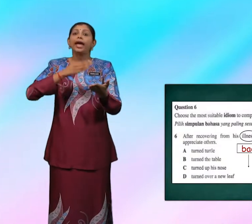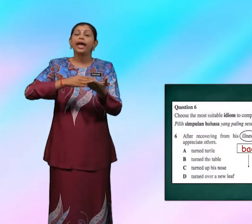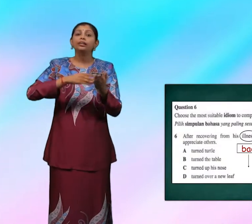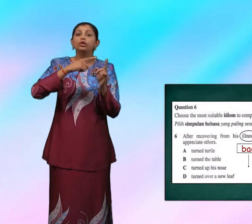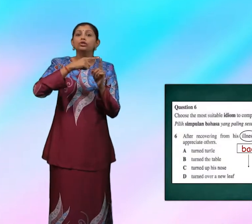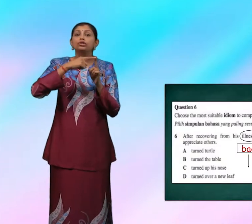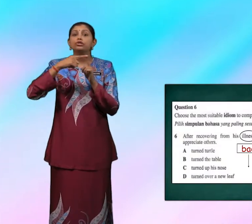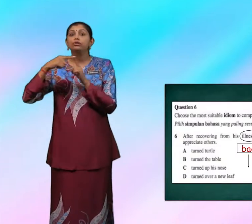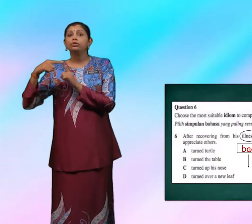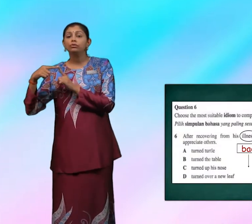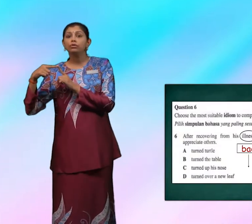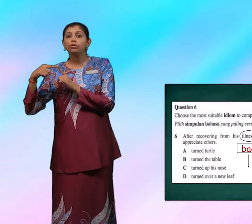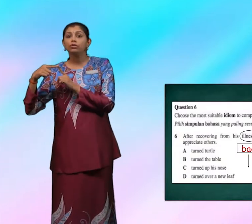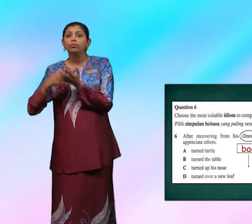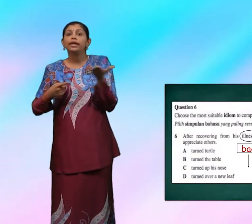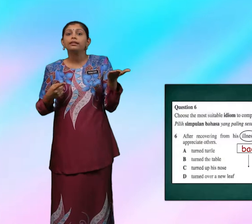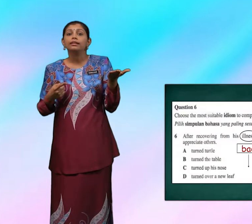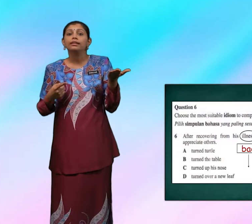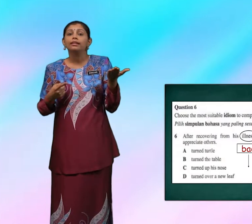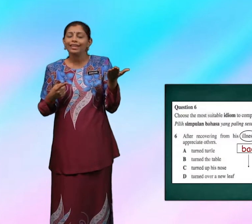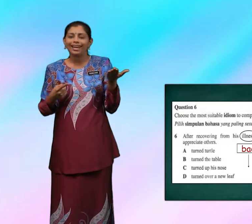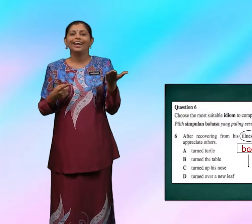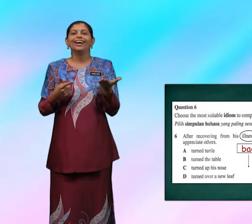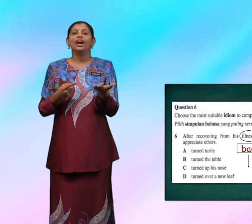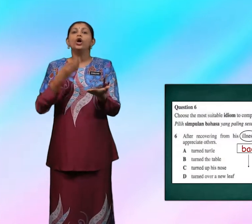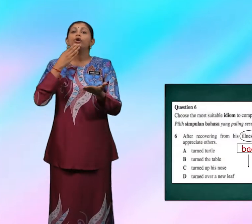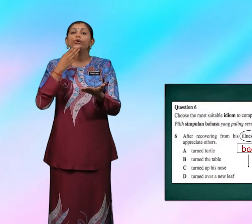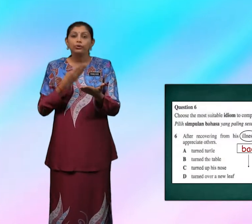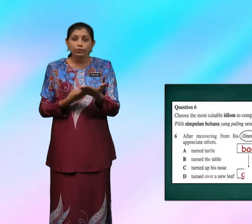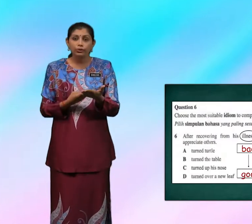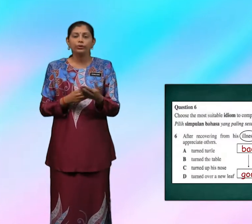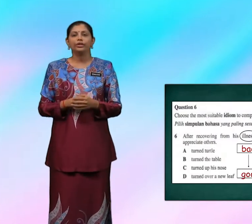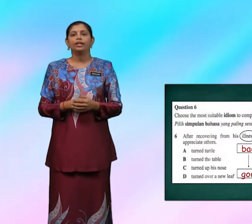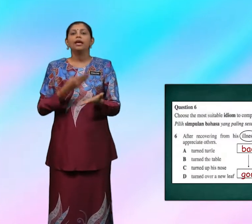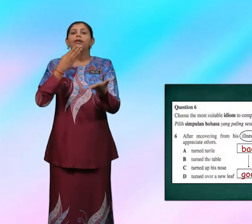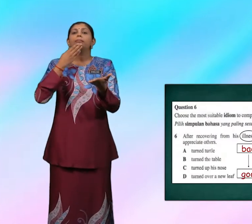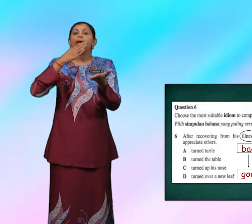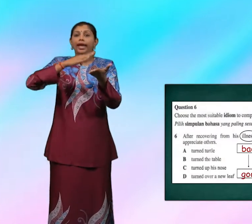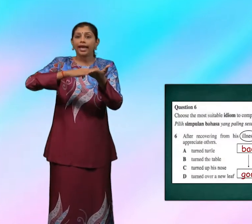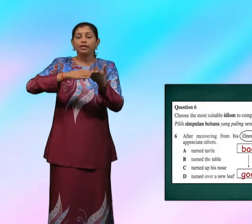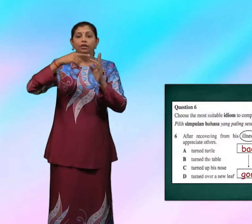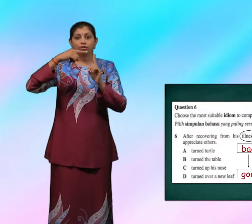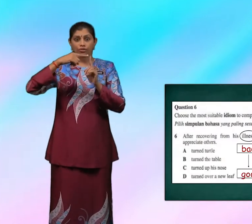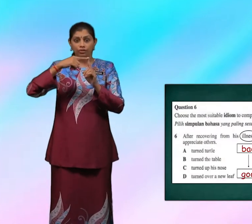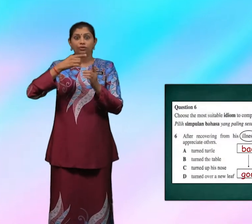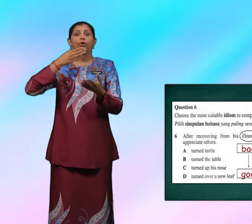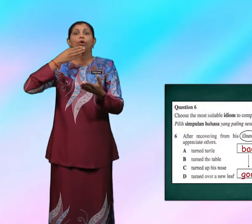bad to what? Yeah, good. Bad to